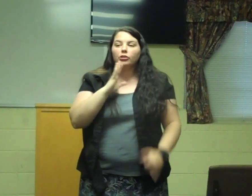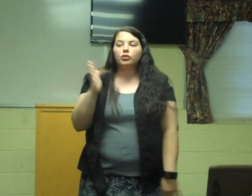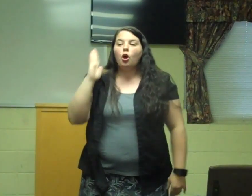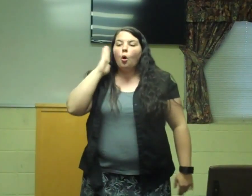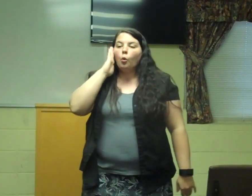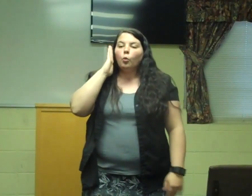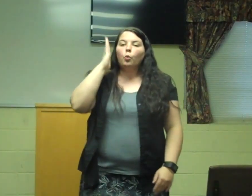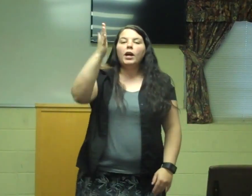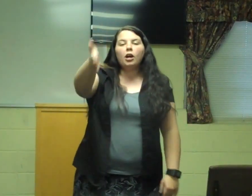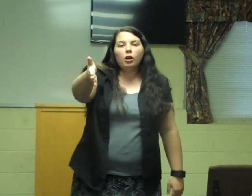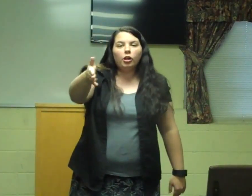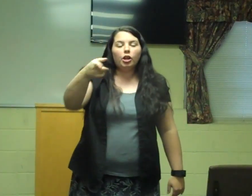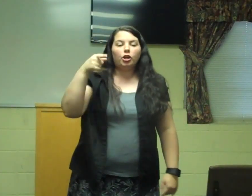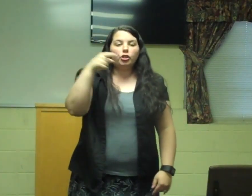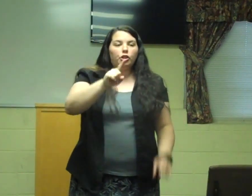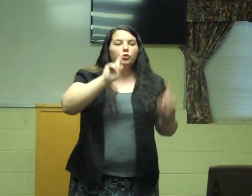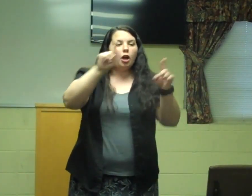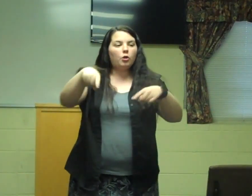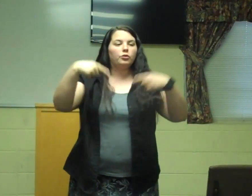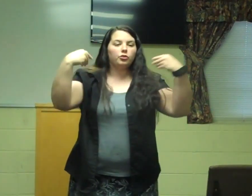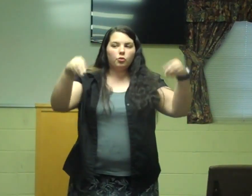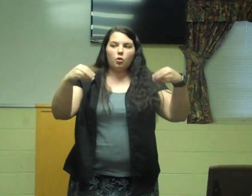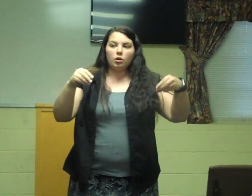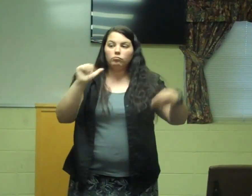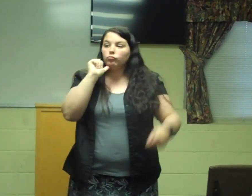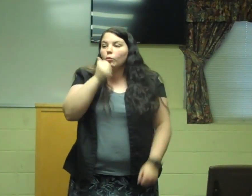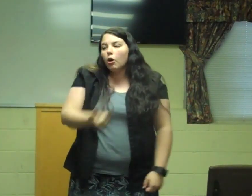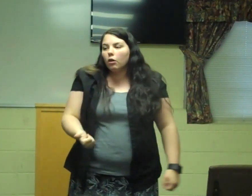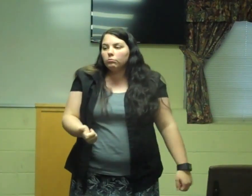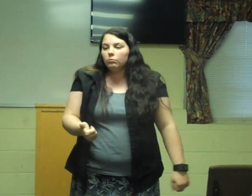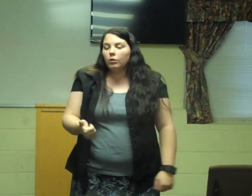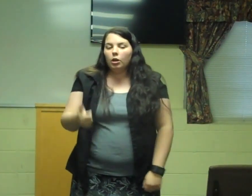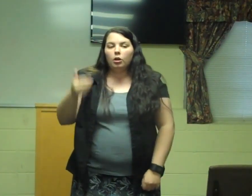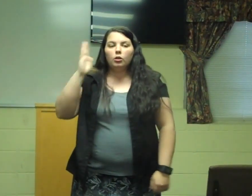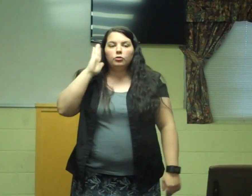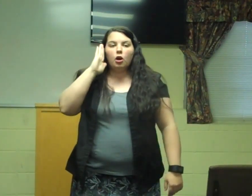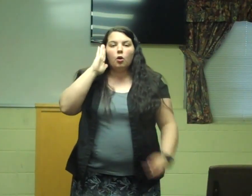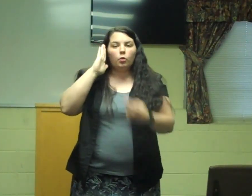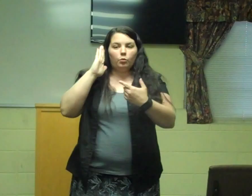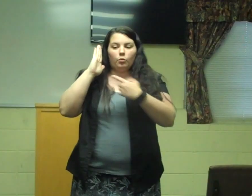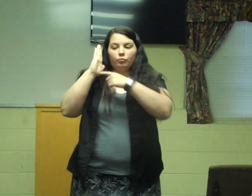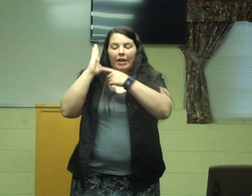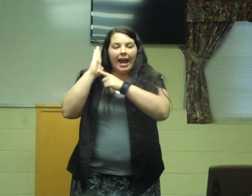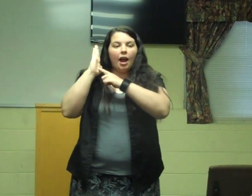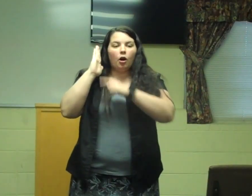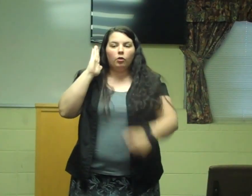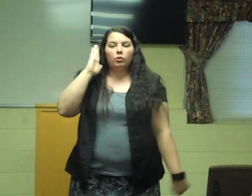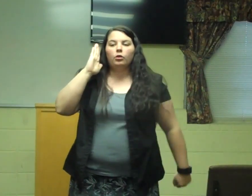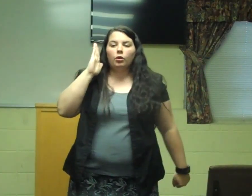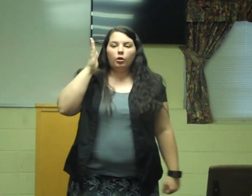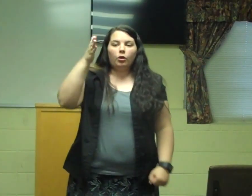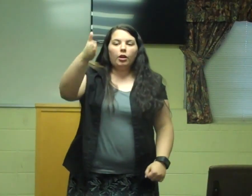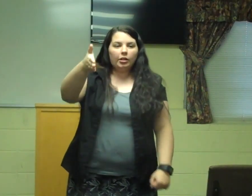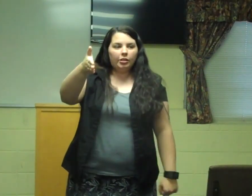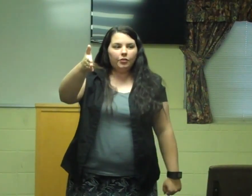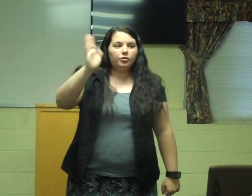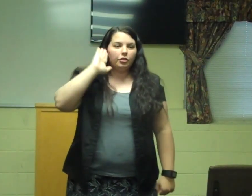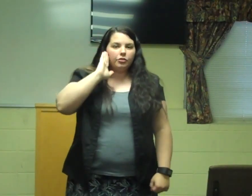about will you go to the store tomorrow? So now in the future.